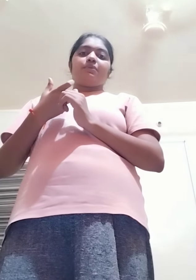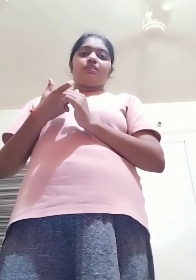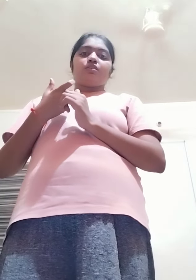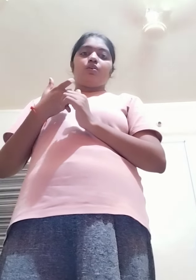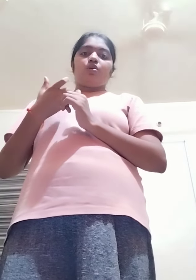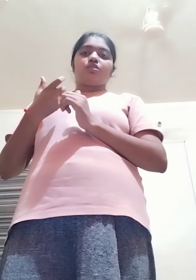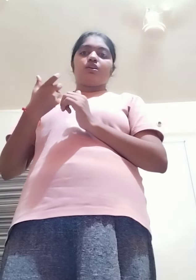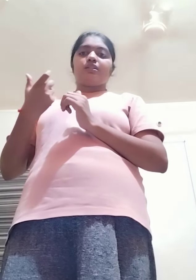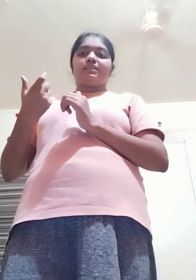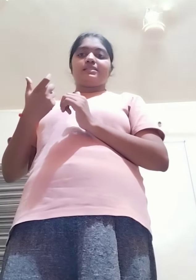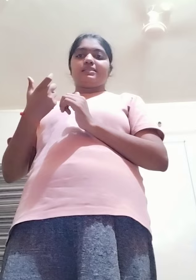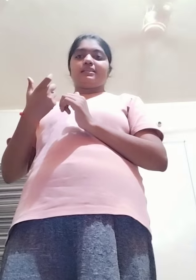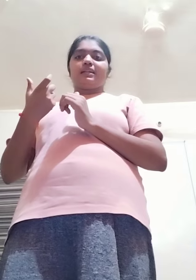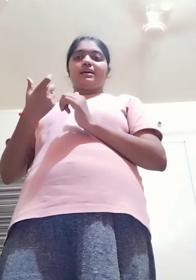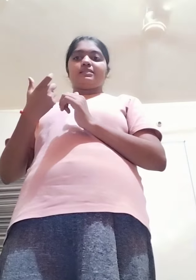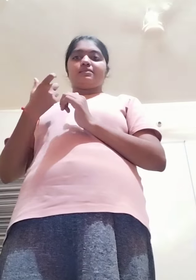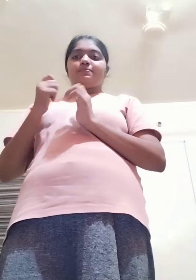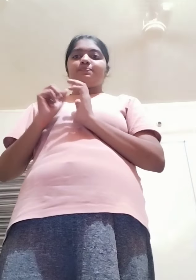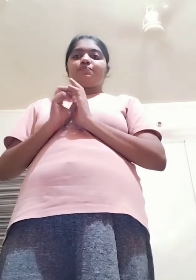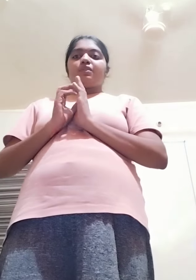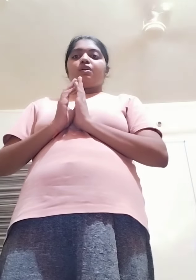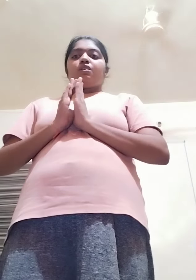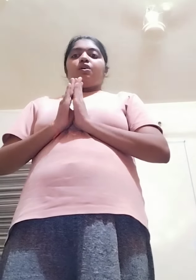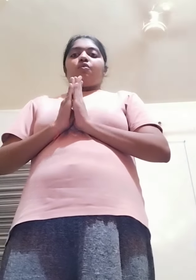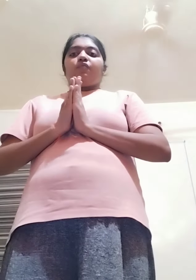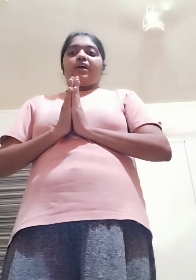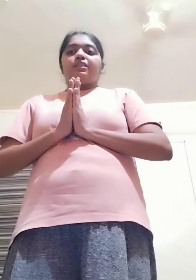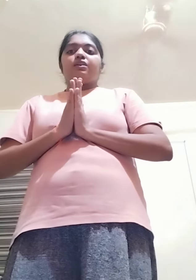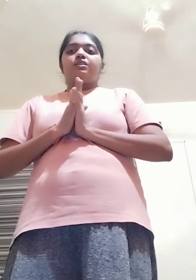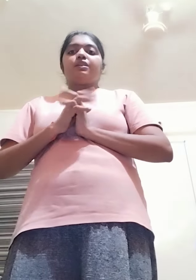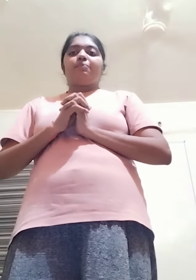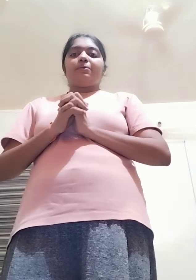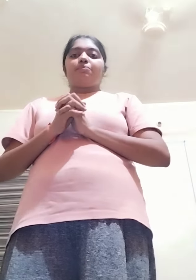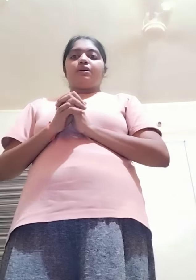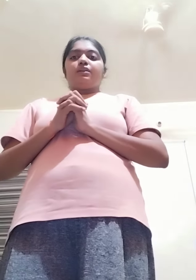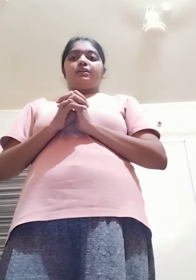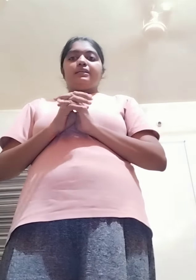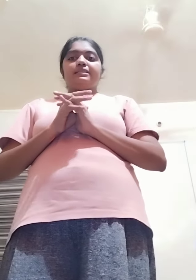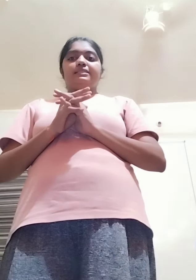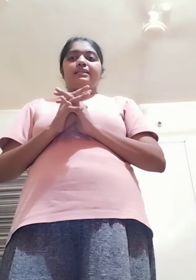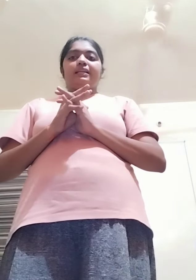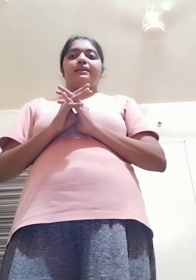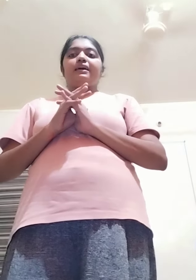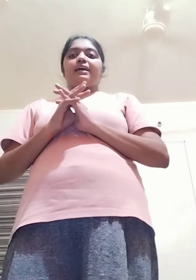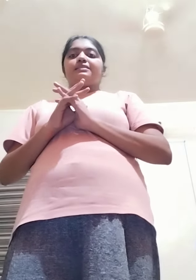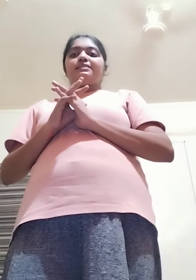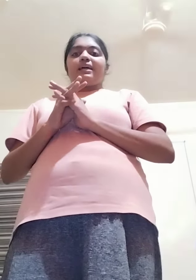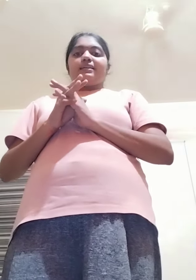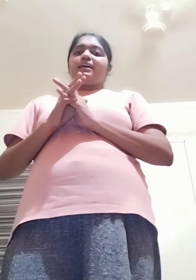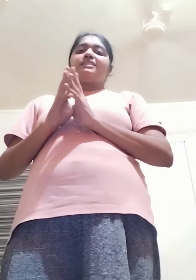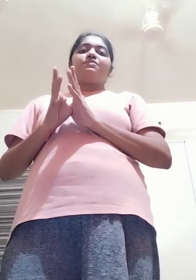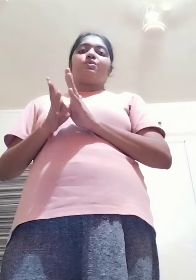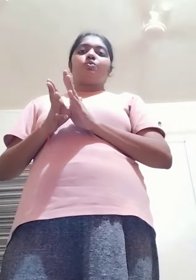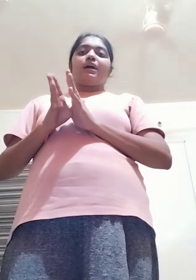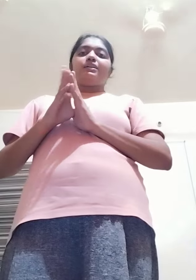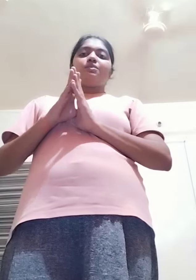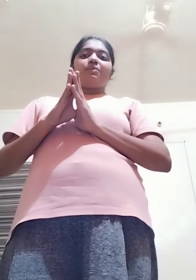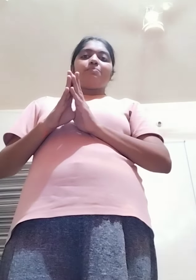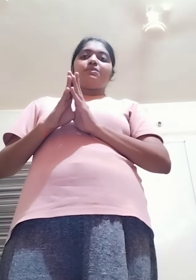method or the nested class. When the member is declared as a static, as we know that the members